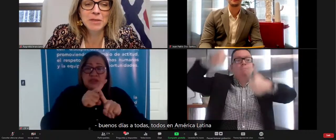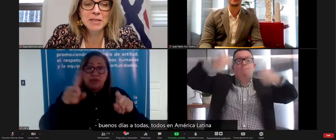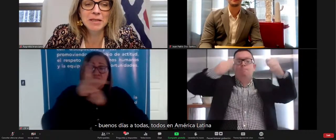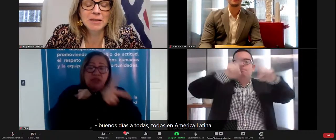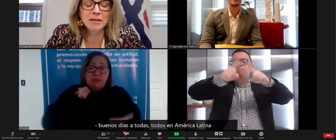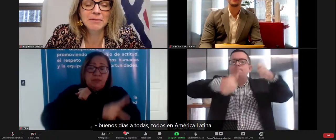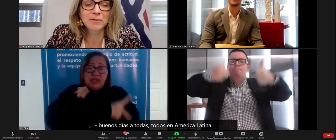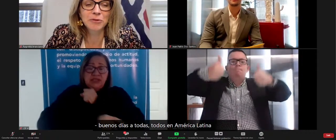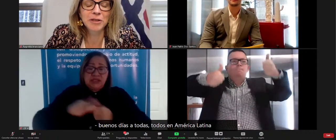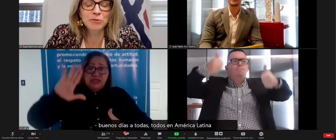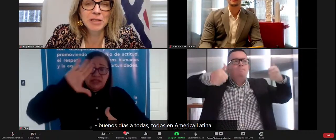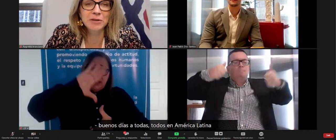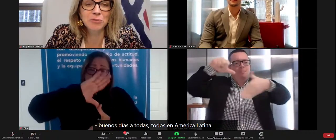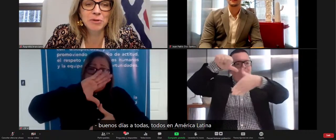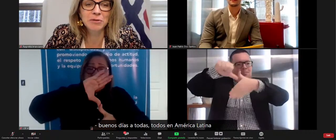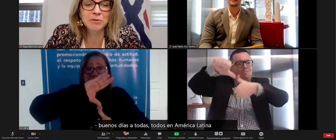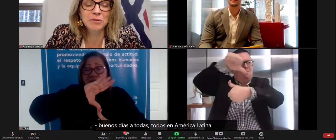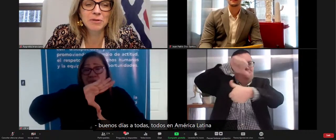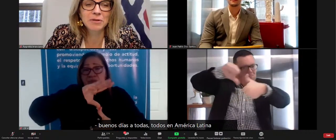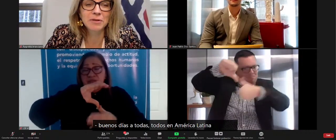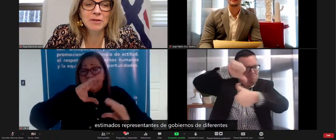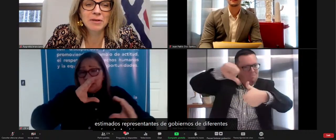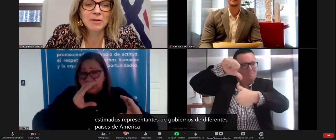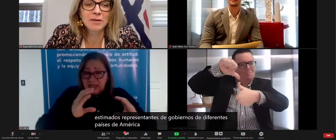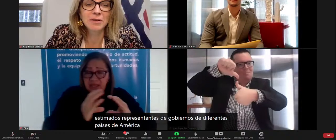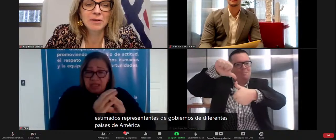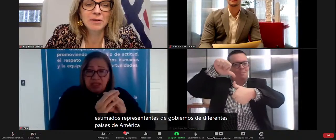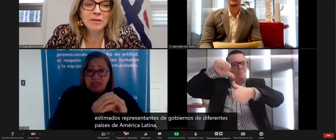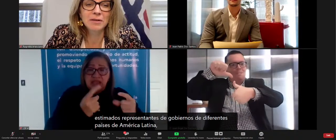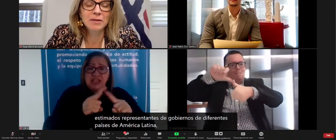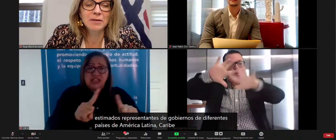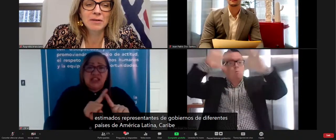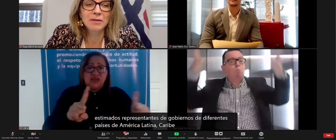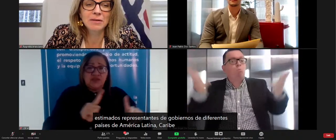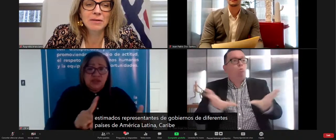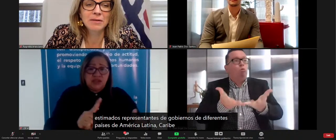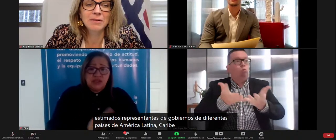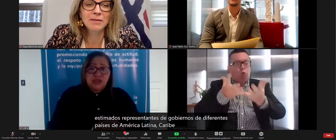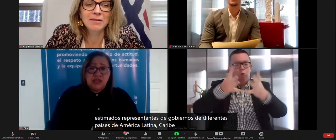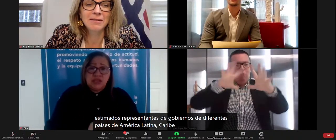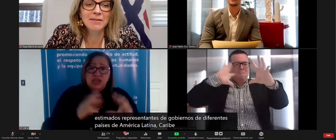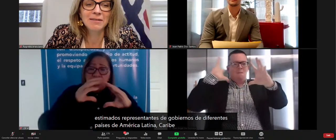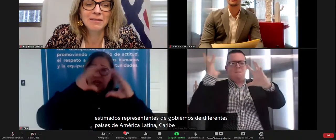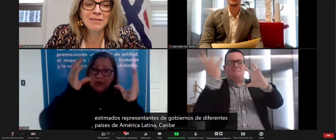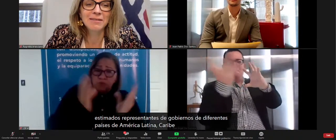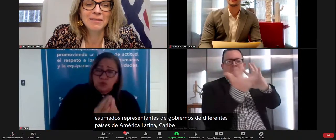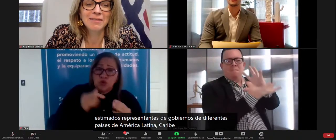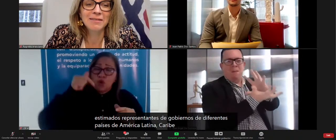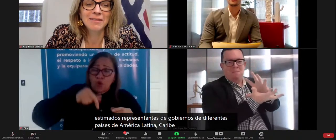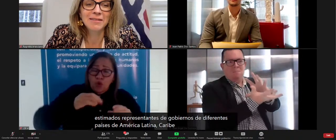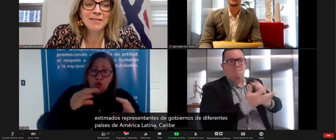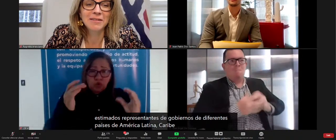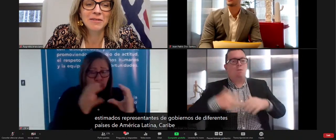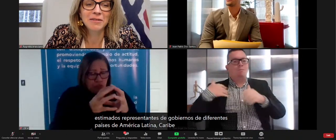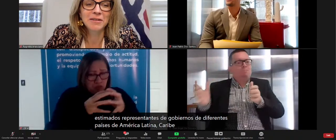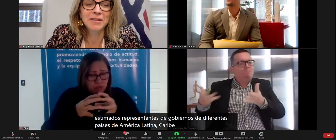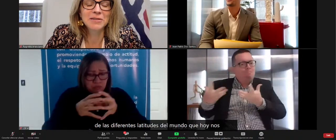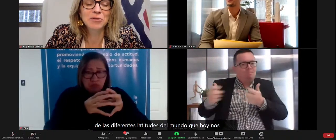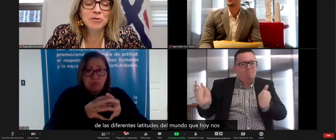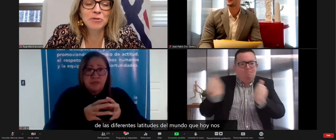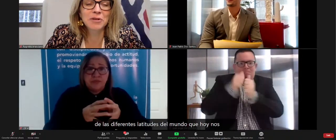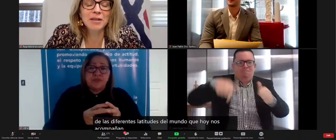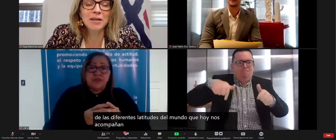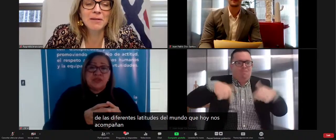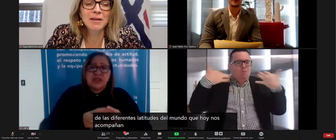of the governments of the different countries of latin america and the caribbean and of the different places of the world that are